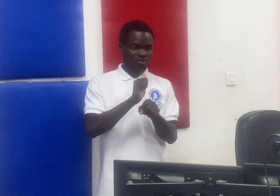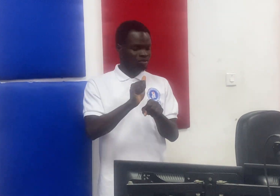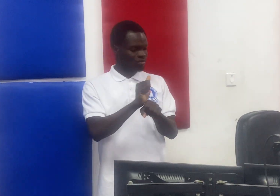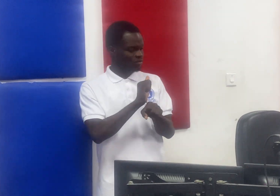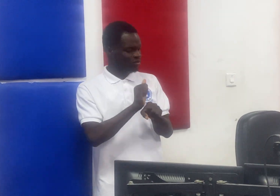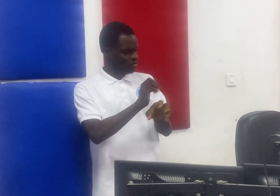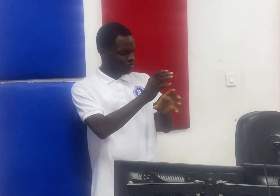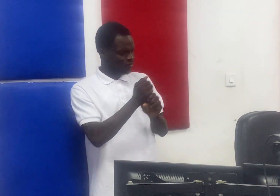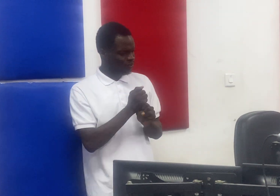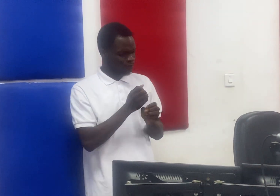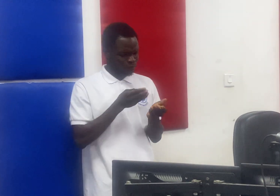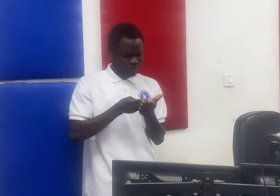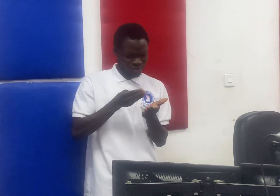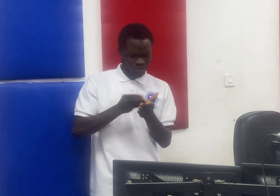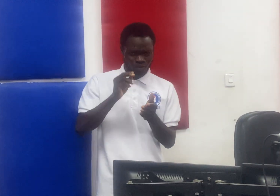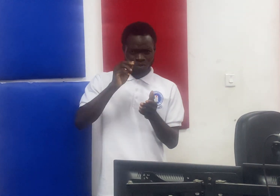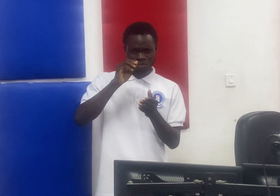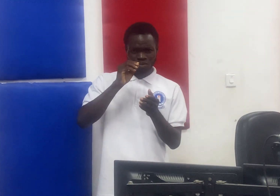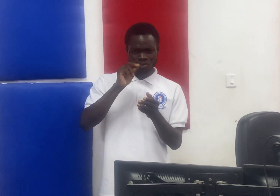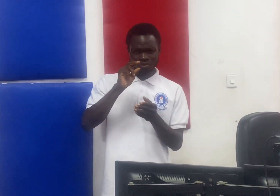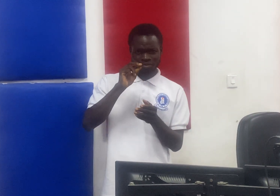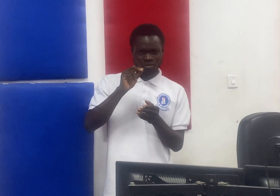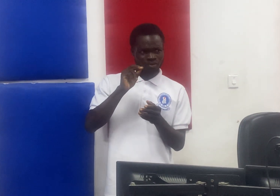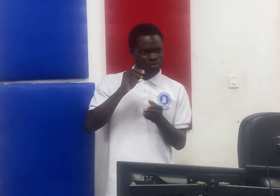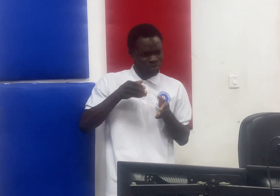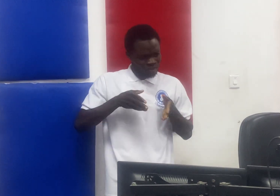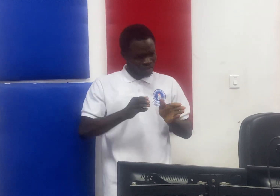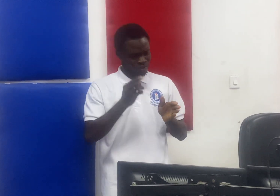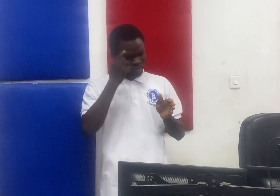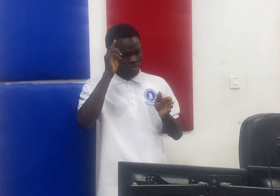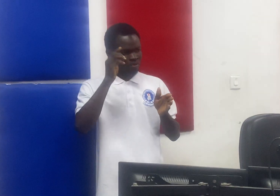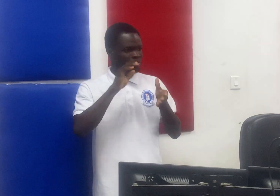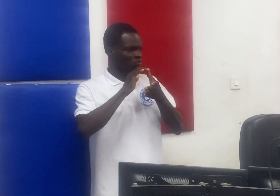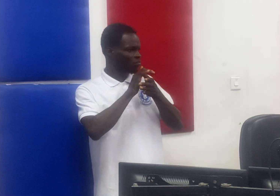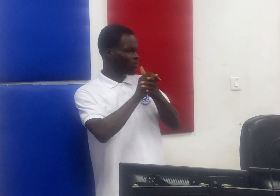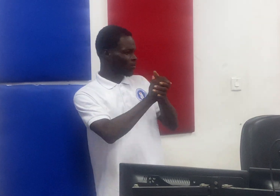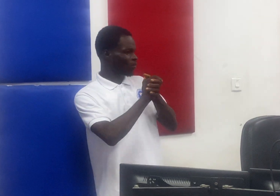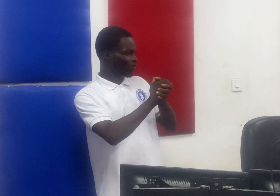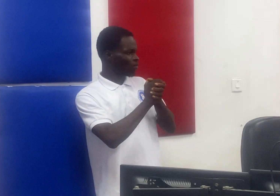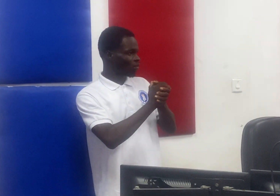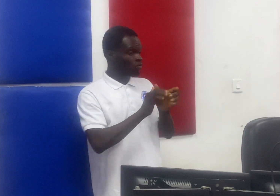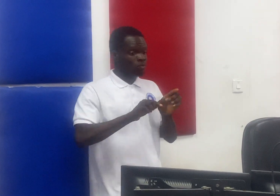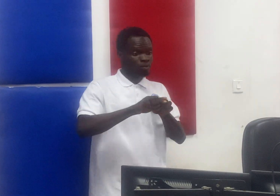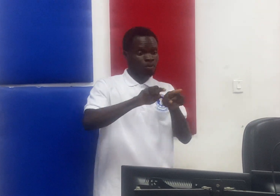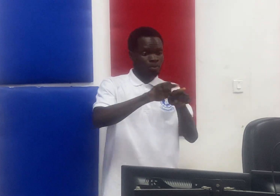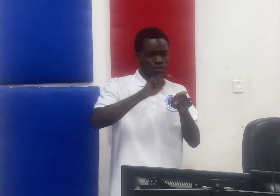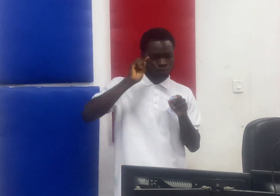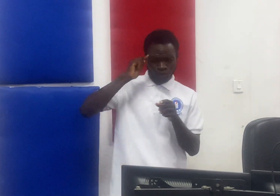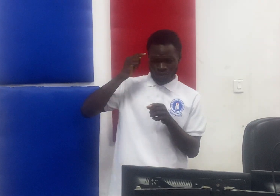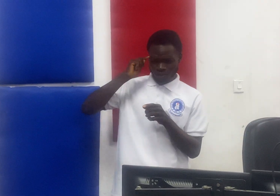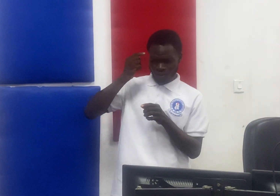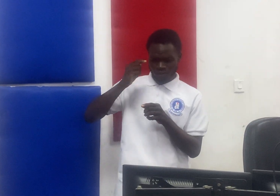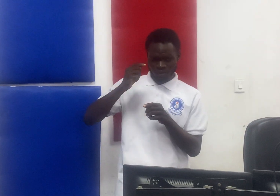so there's no need for us to marry. And they also think that we are always